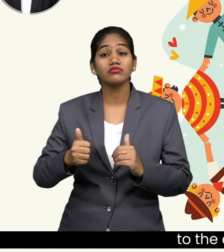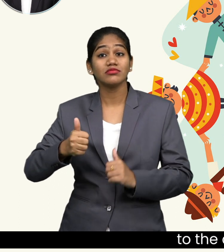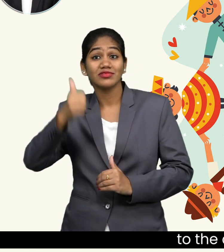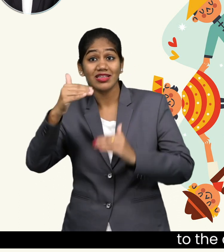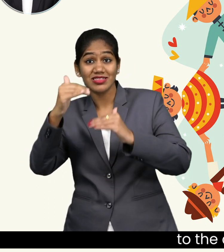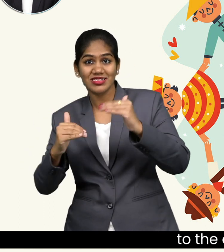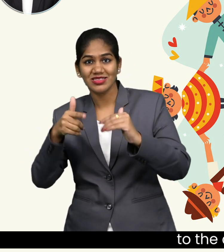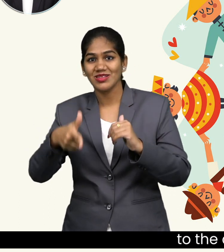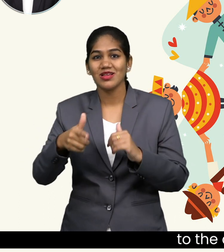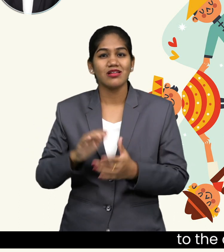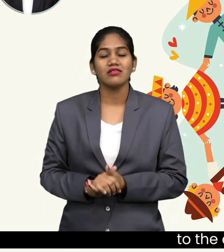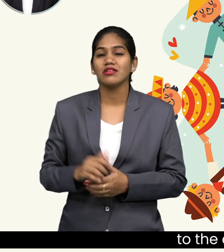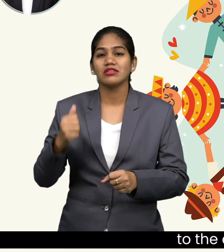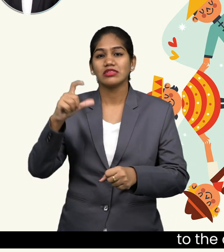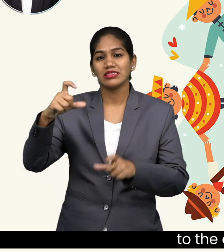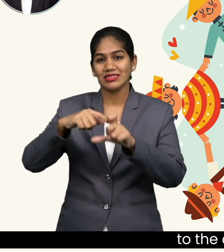to the central government.